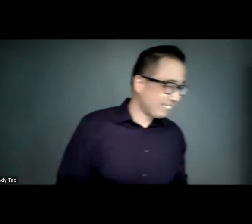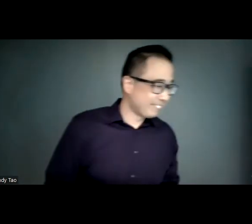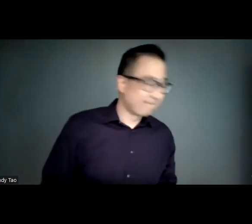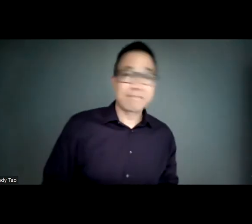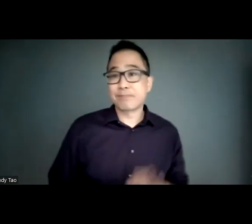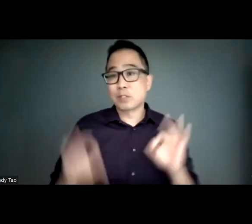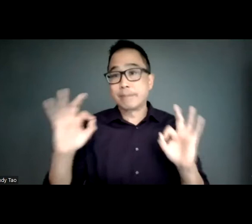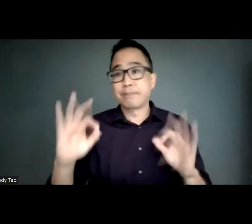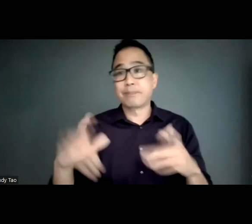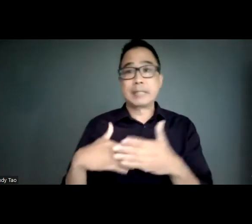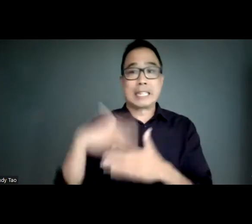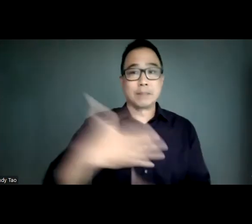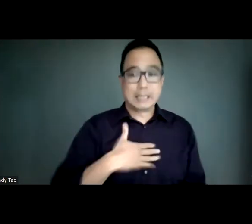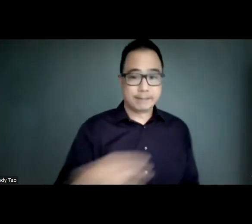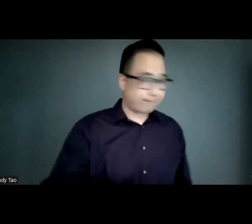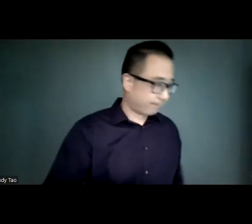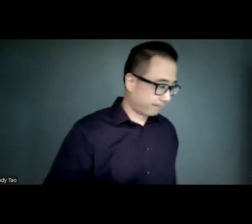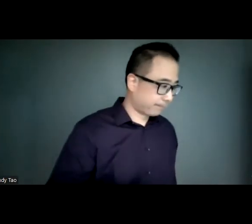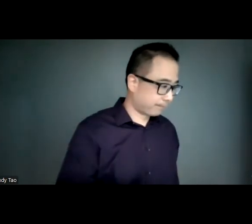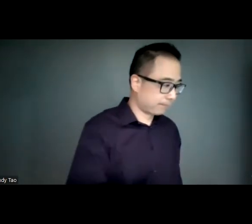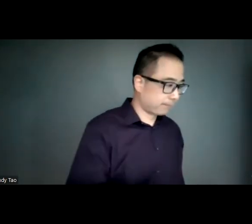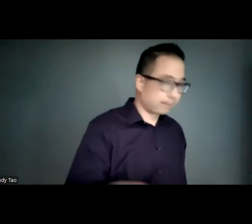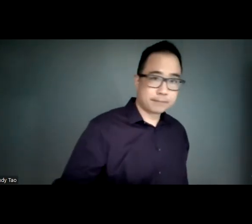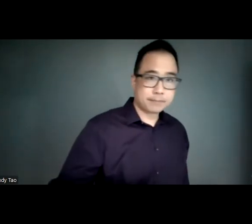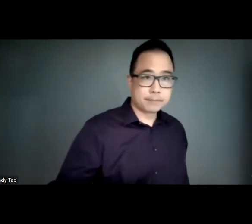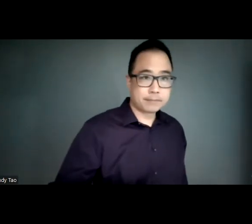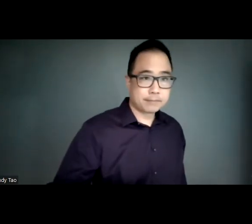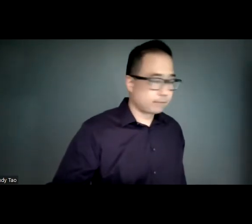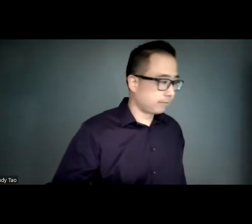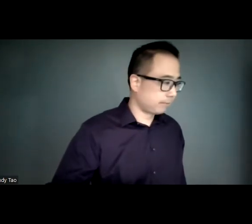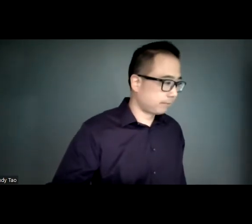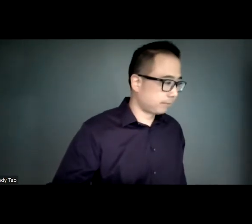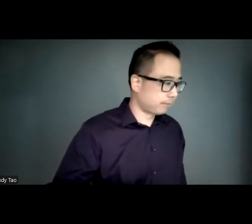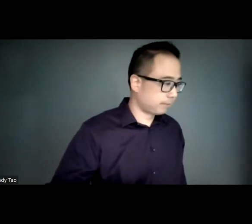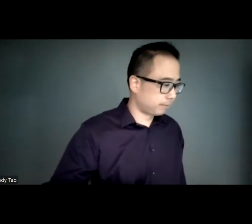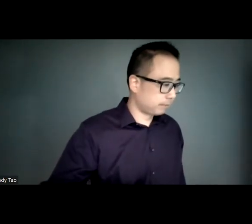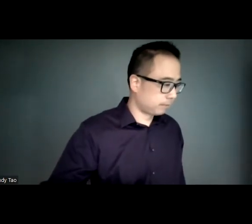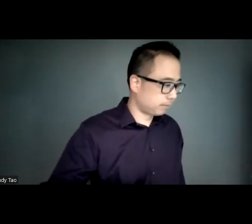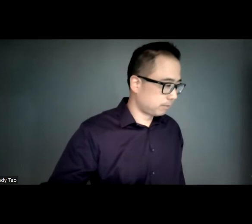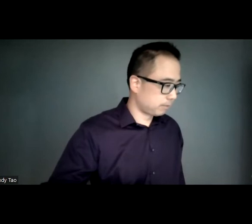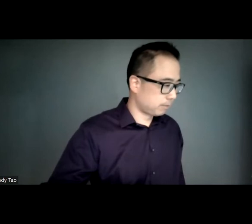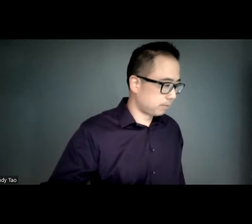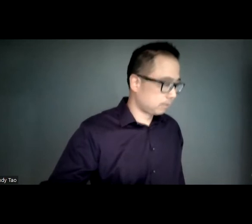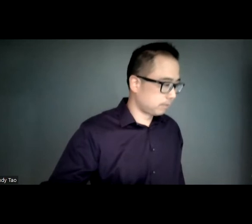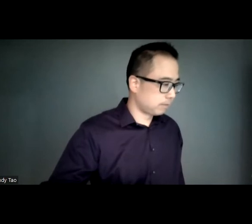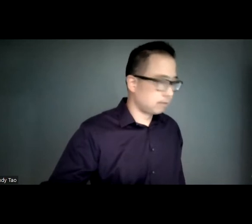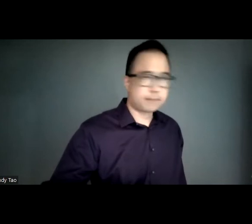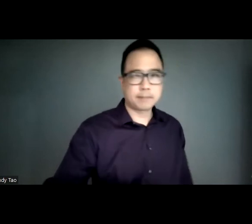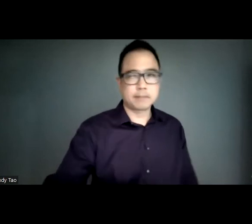in place that protects people in their workplaces if they've experienced long COVID.